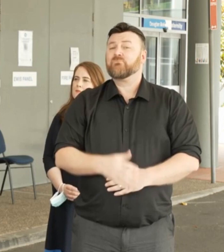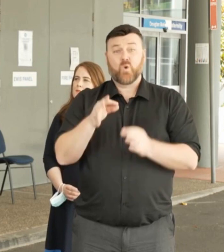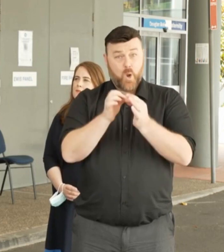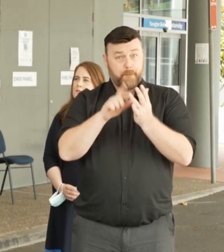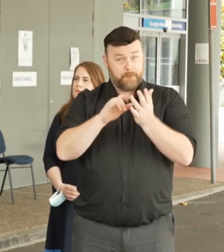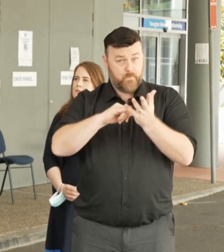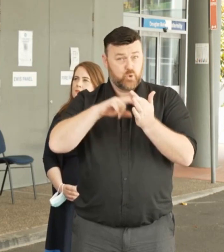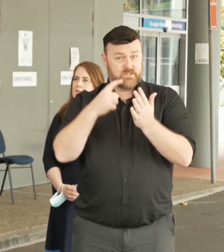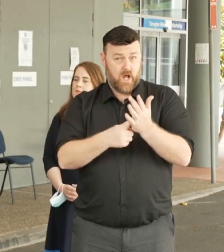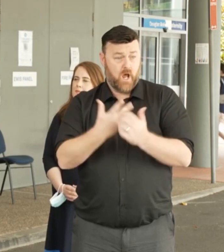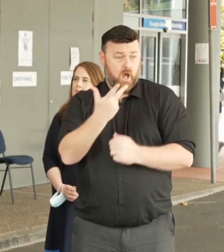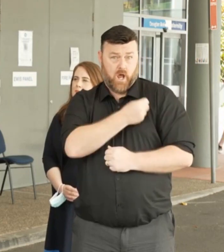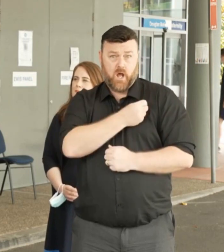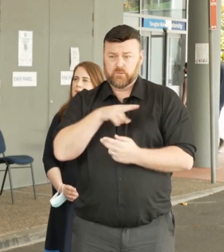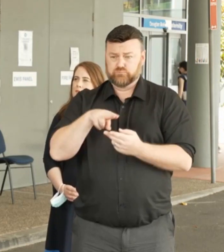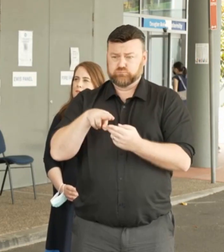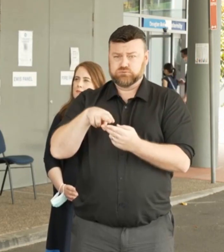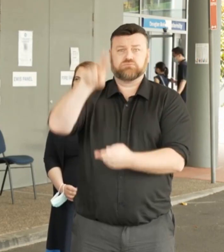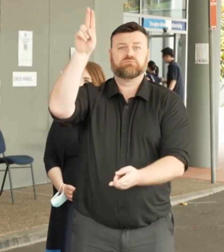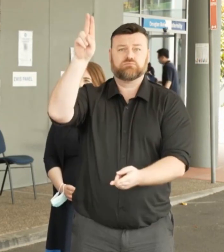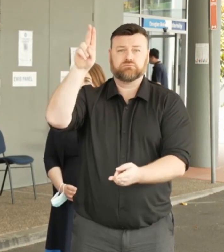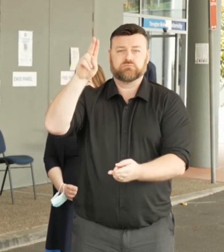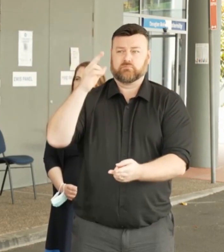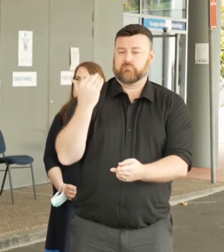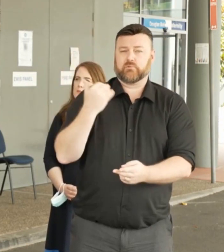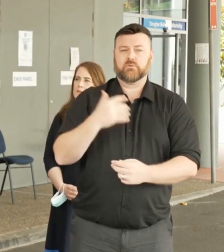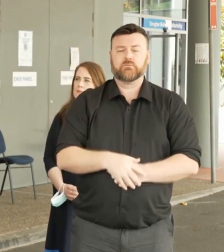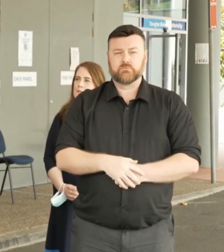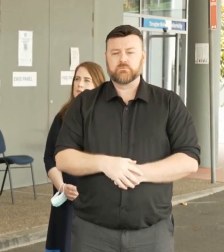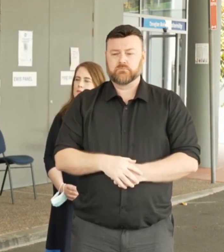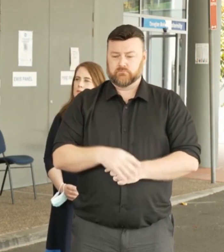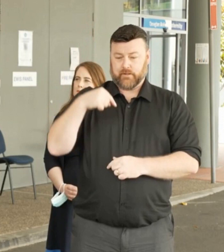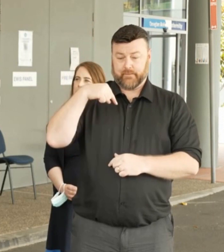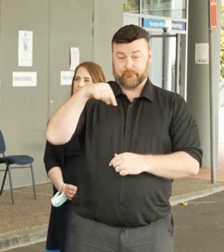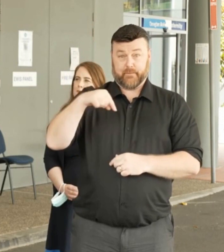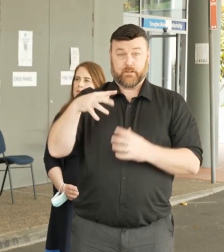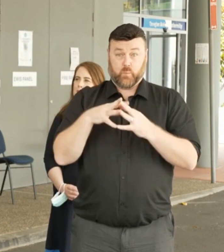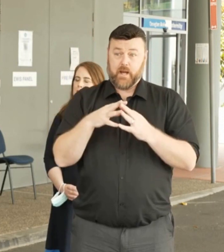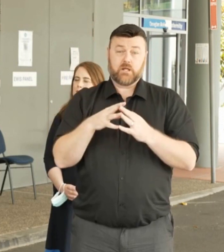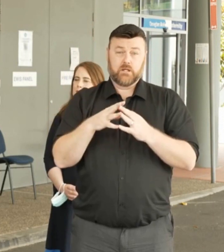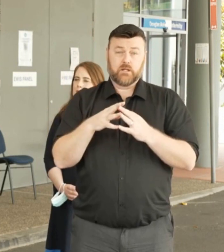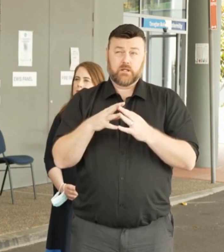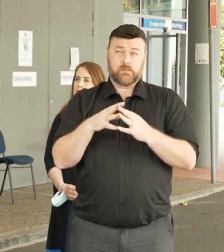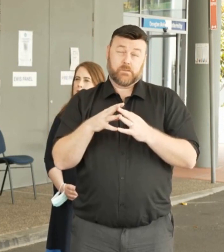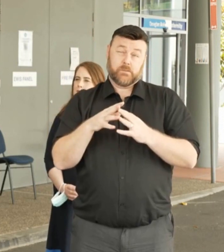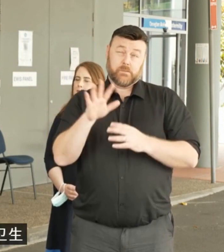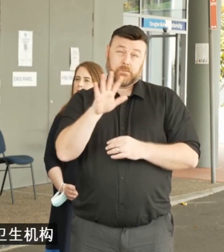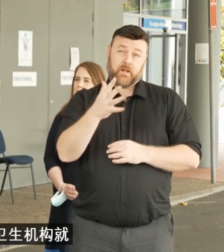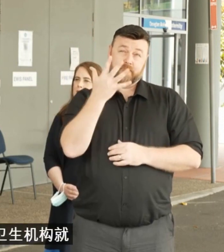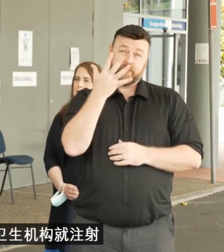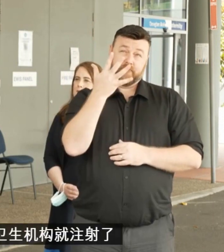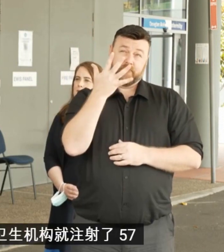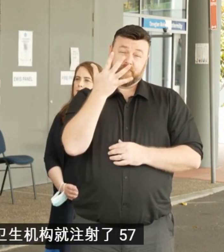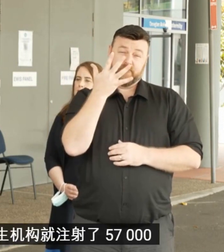increased dramatically just in this last couple of weeks. This week, just to yesterday, we had